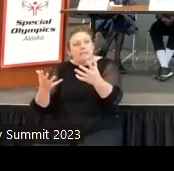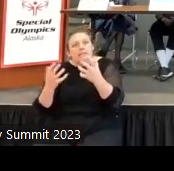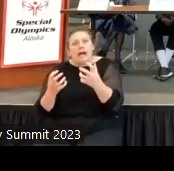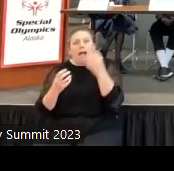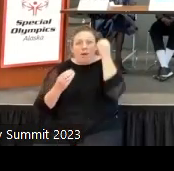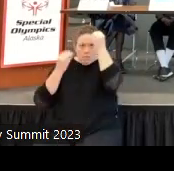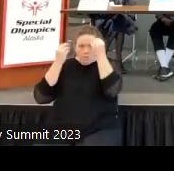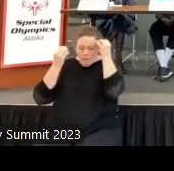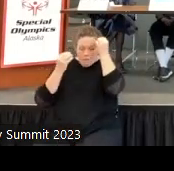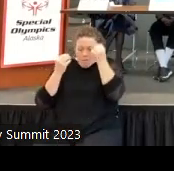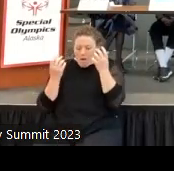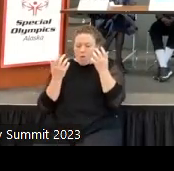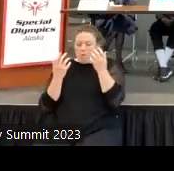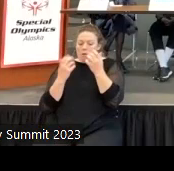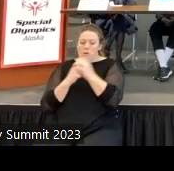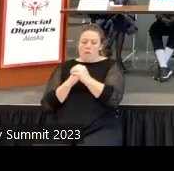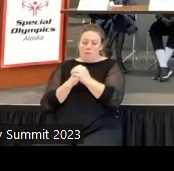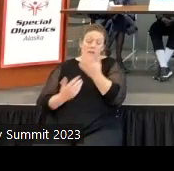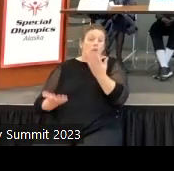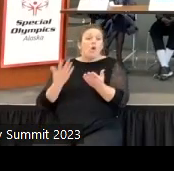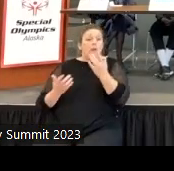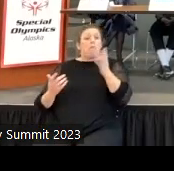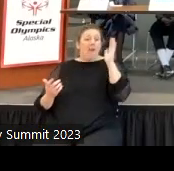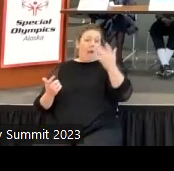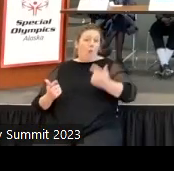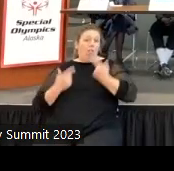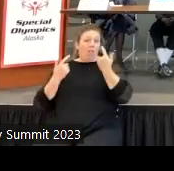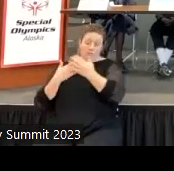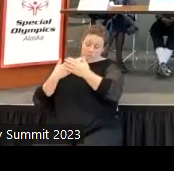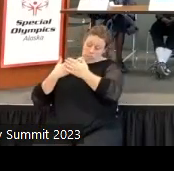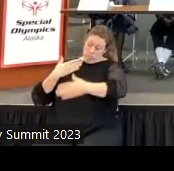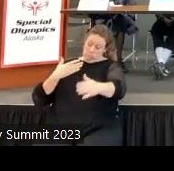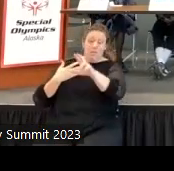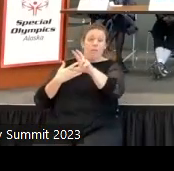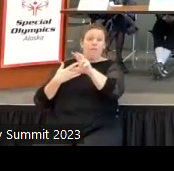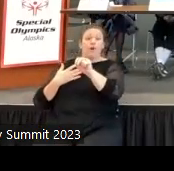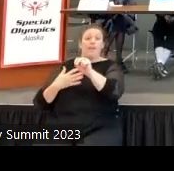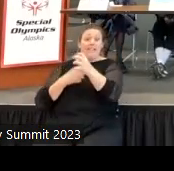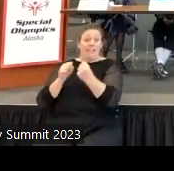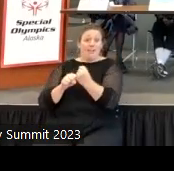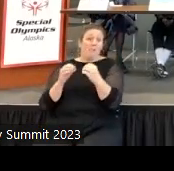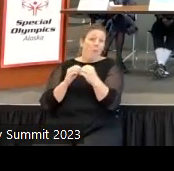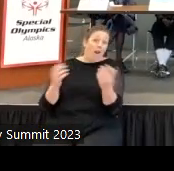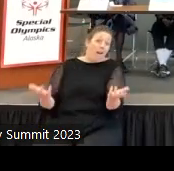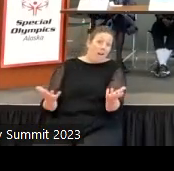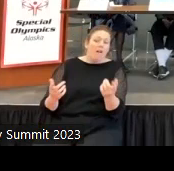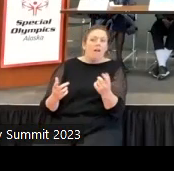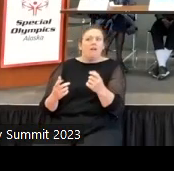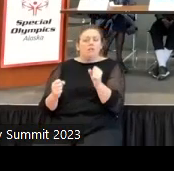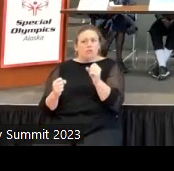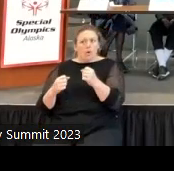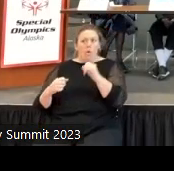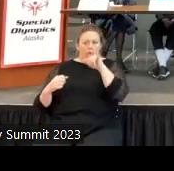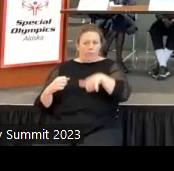have 30 years to live, but those 30 years, what are my priorities as far as